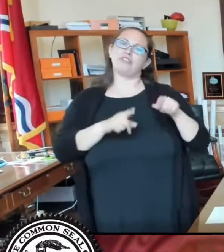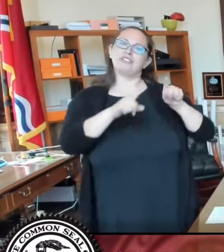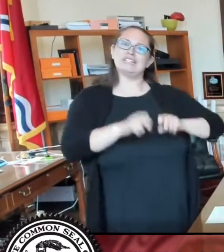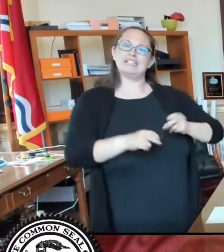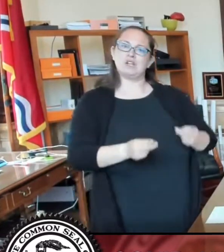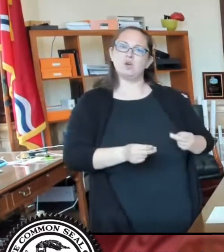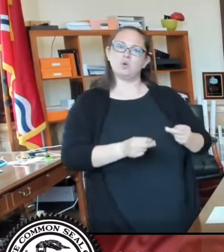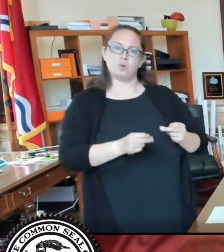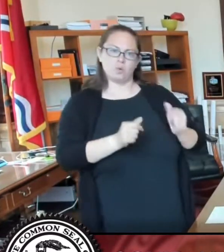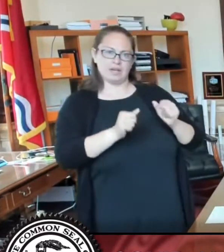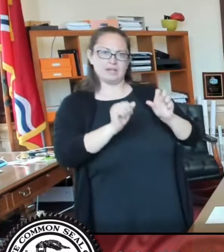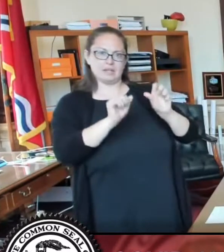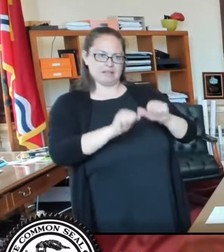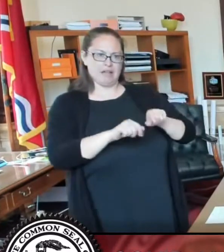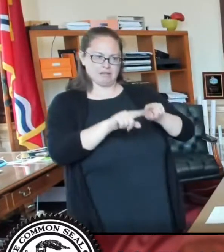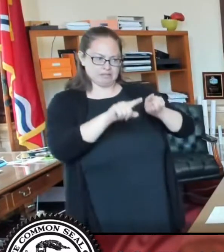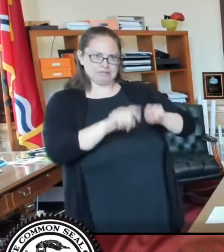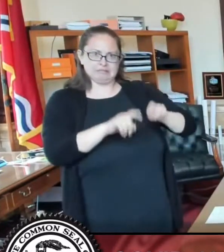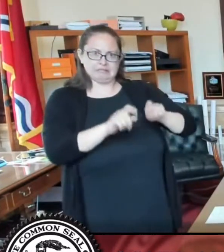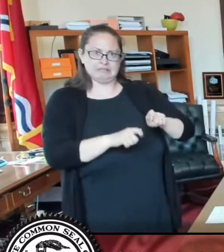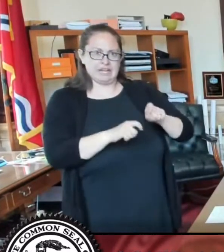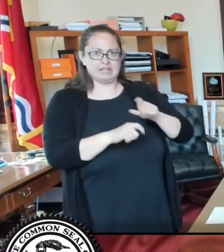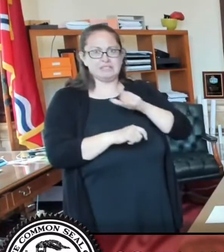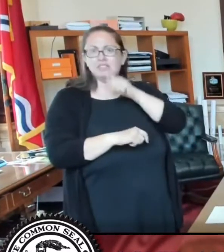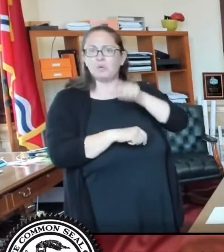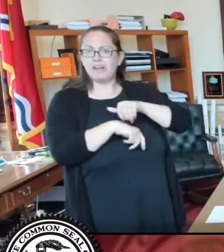test that can be done at home that doesn't have to rely on